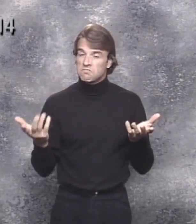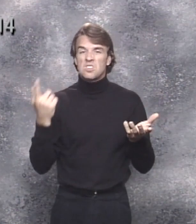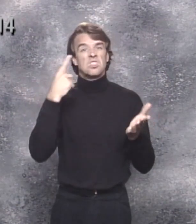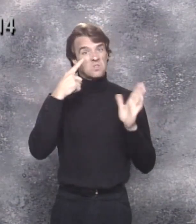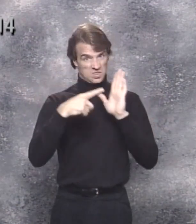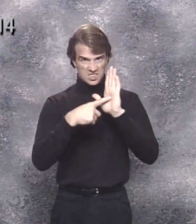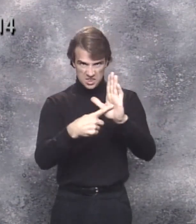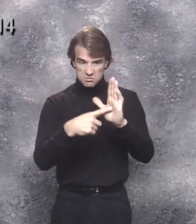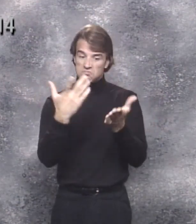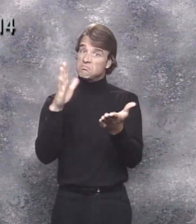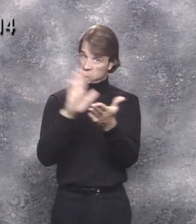Like this.